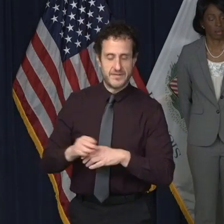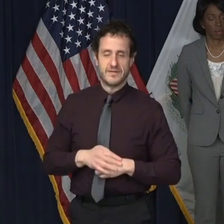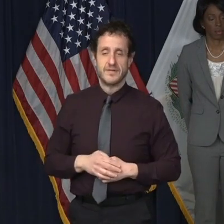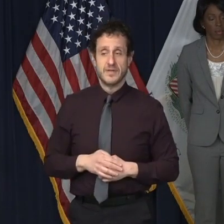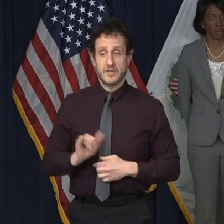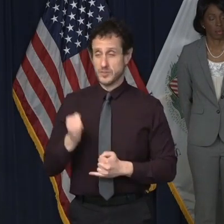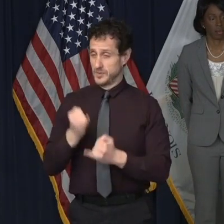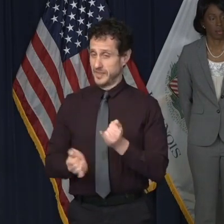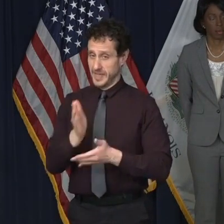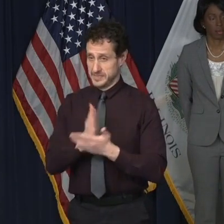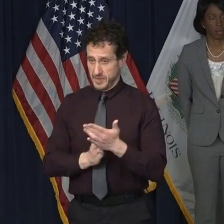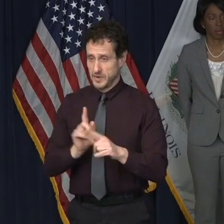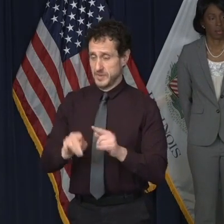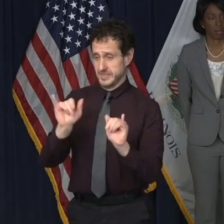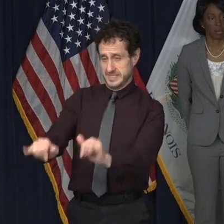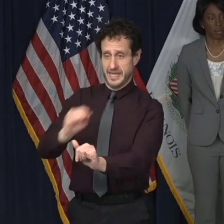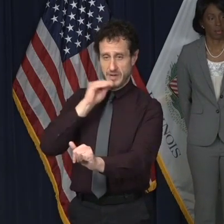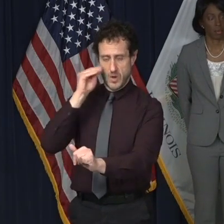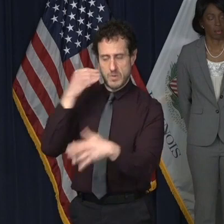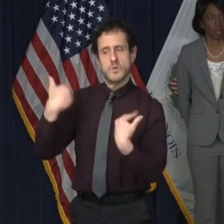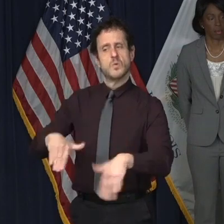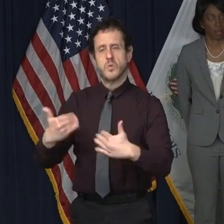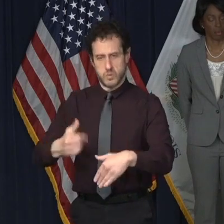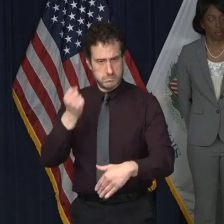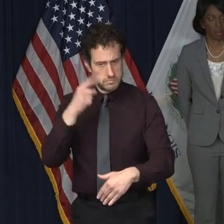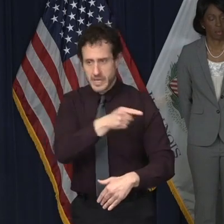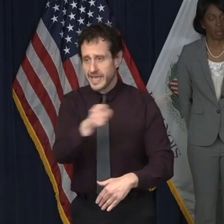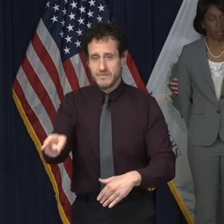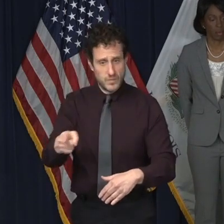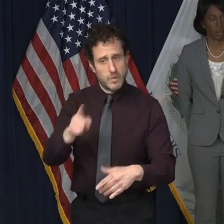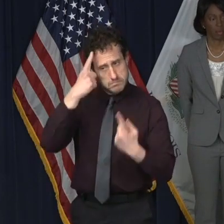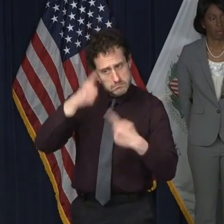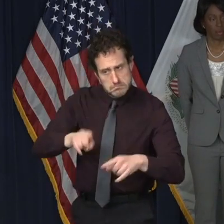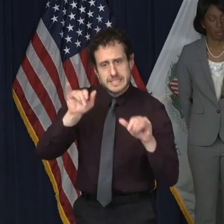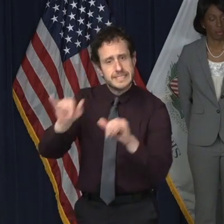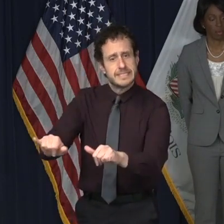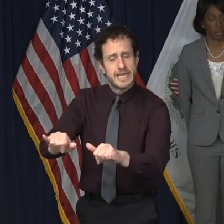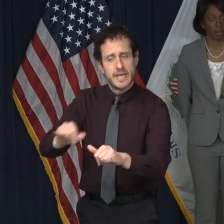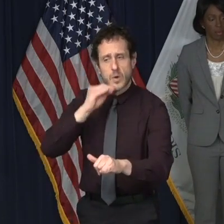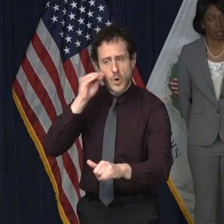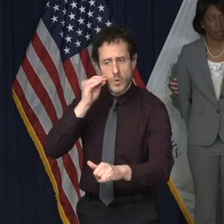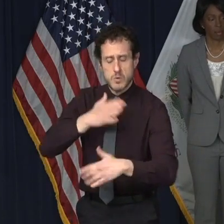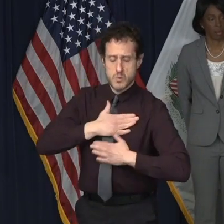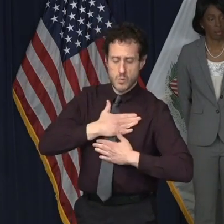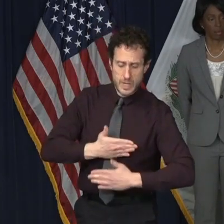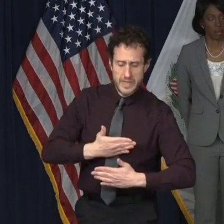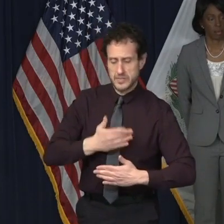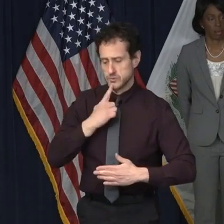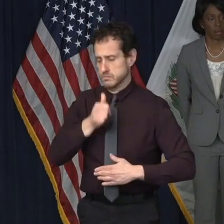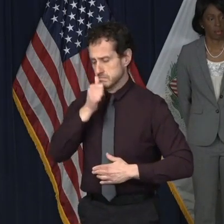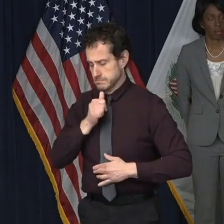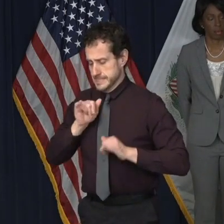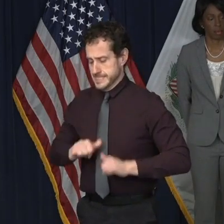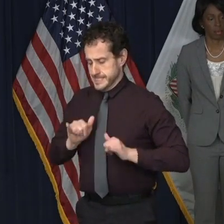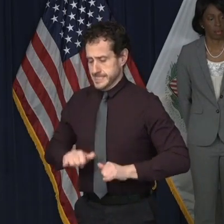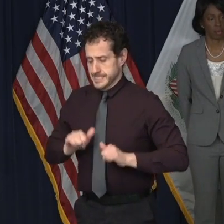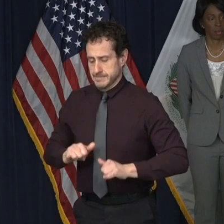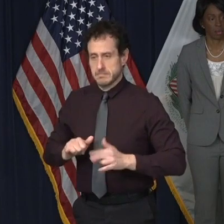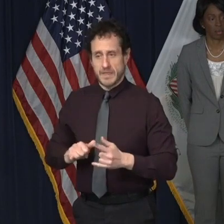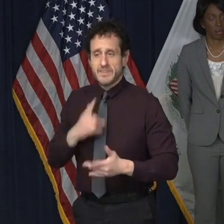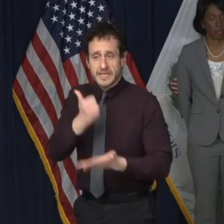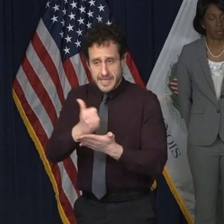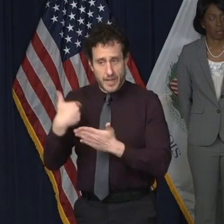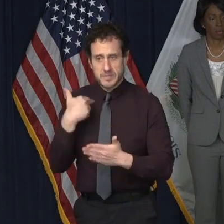part about staying home has made all the difference in our progress. Also, and this is very important,